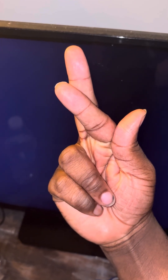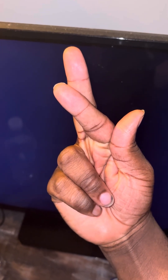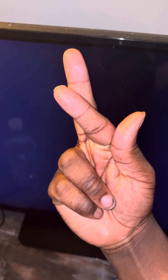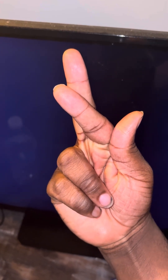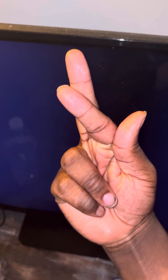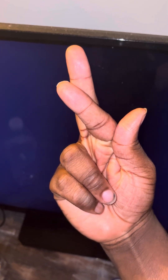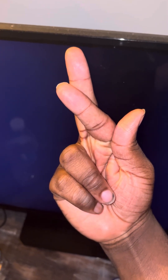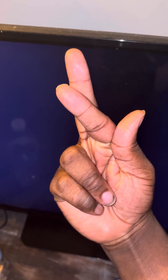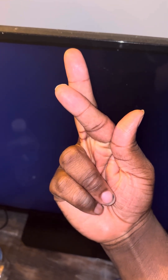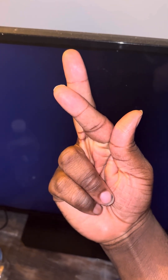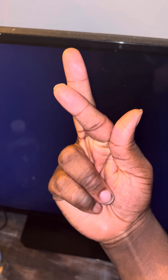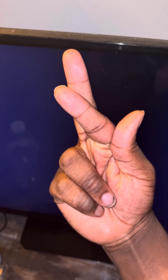rat.